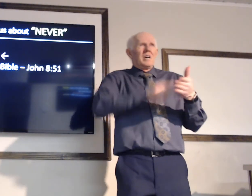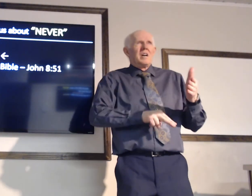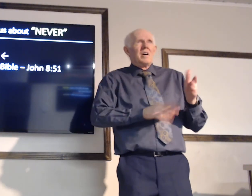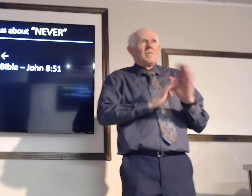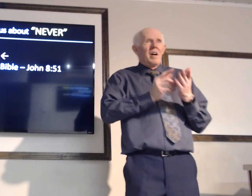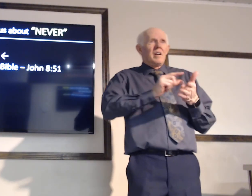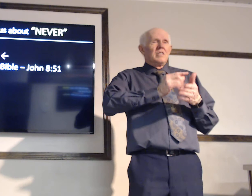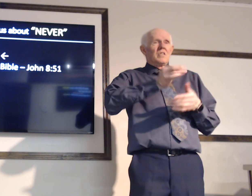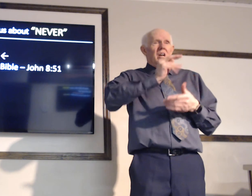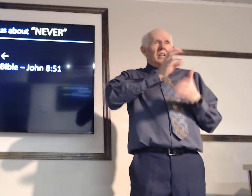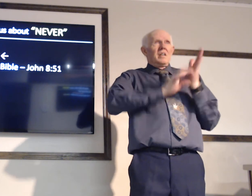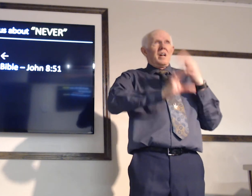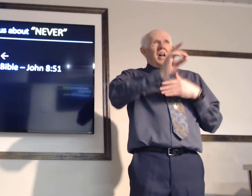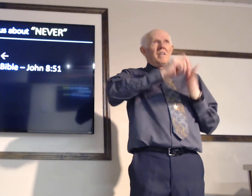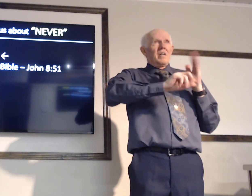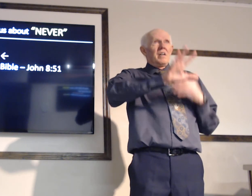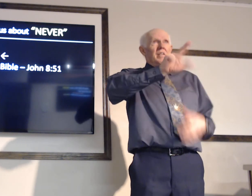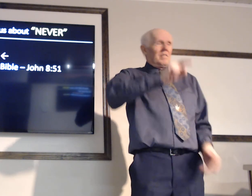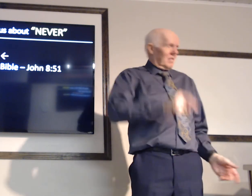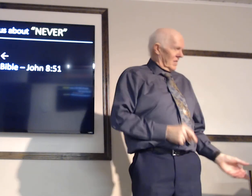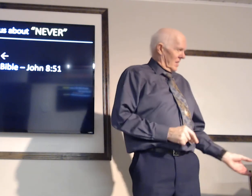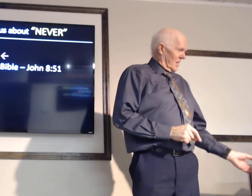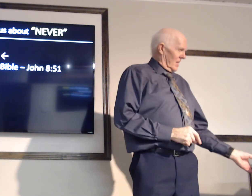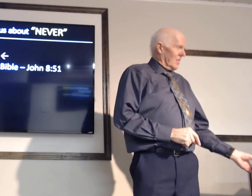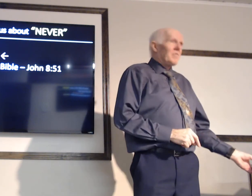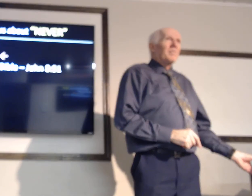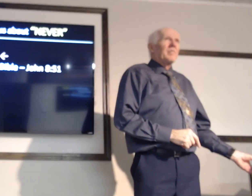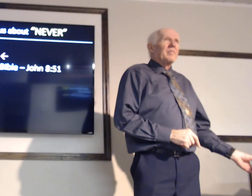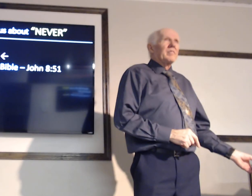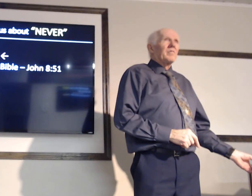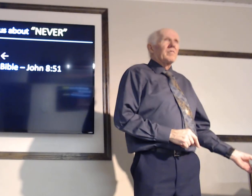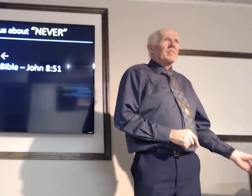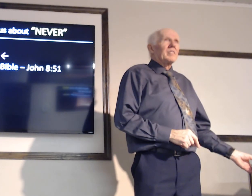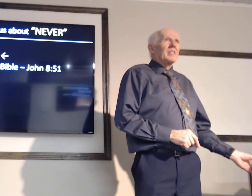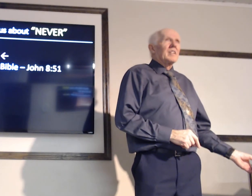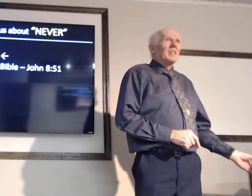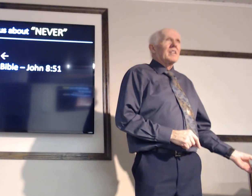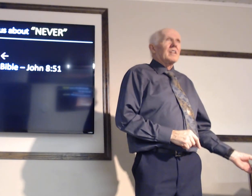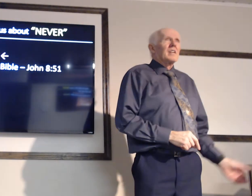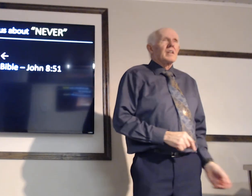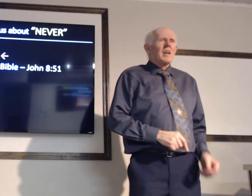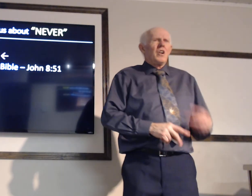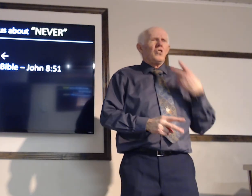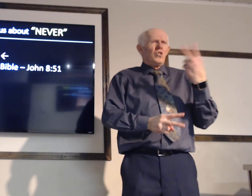Let's read a verse of the Bible. John 8:51.